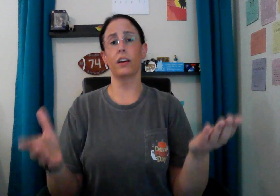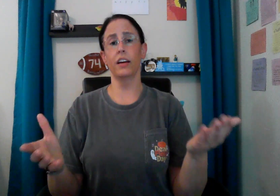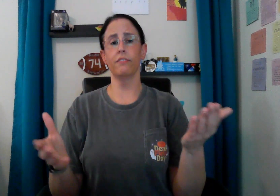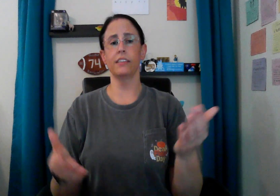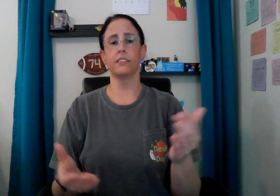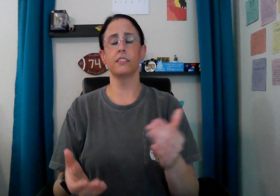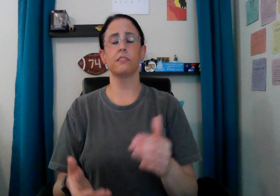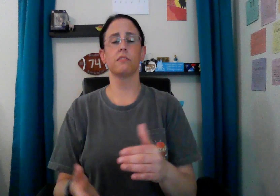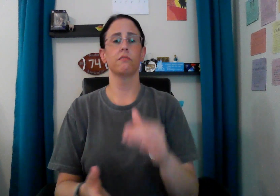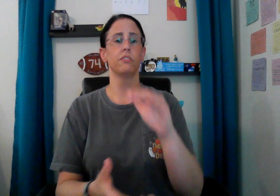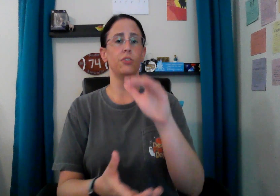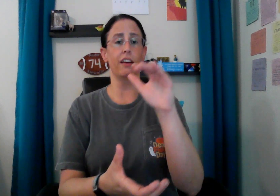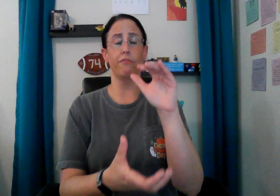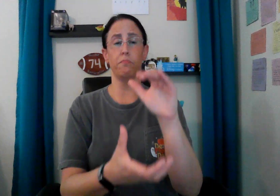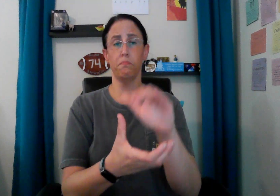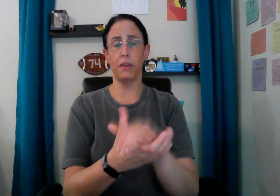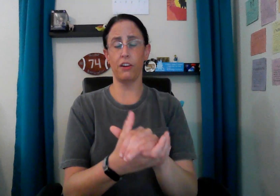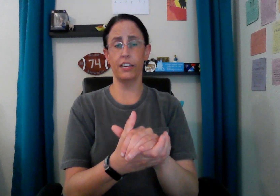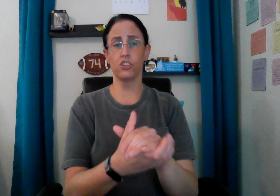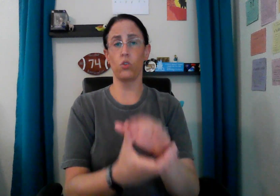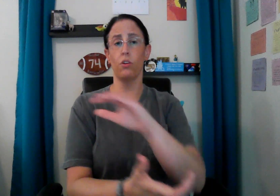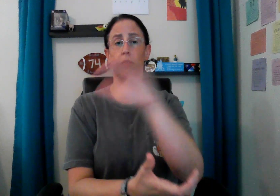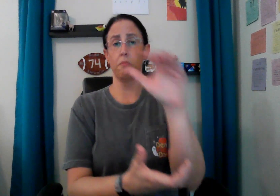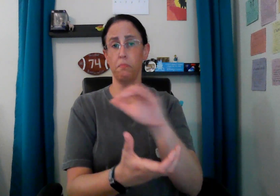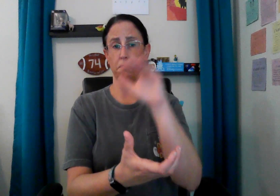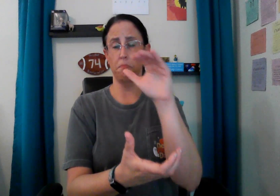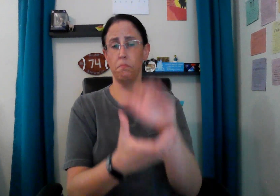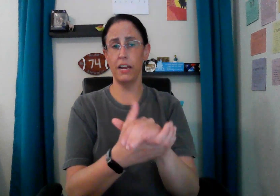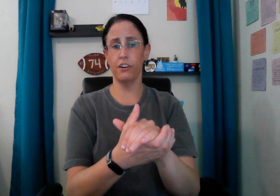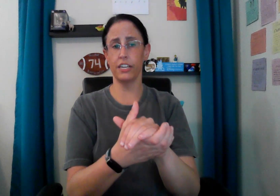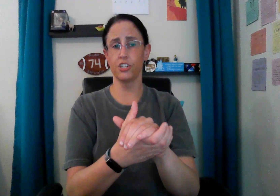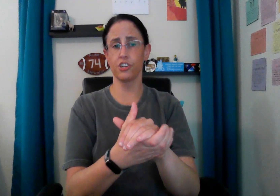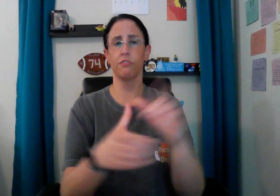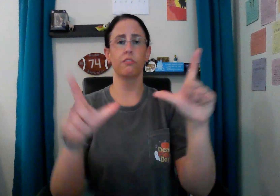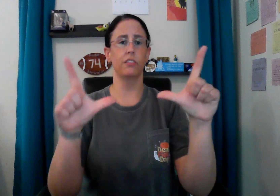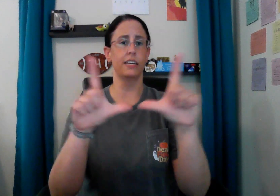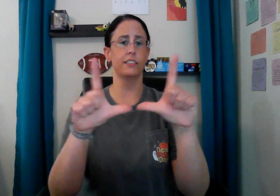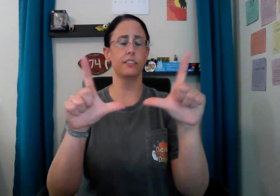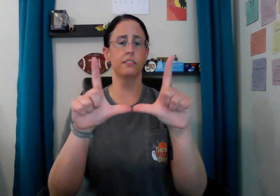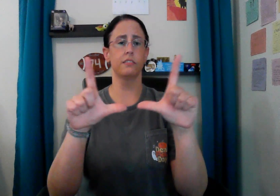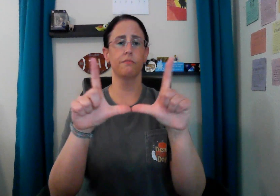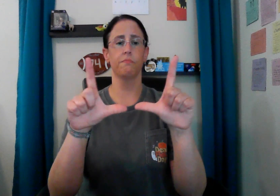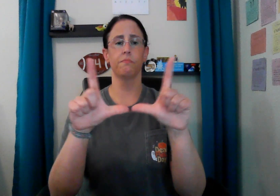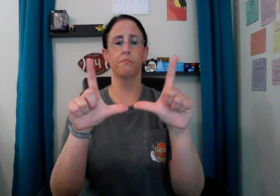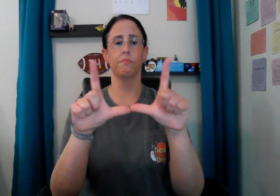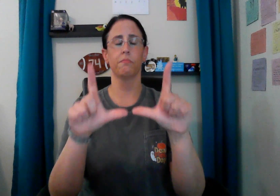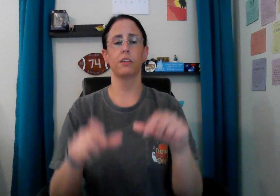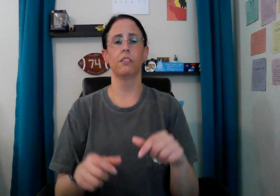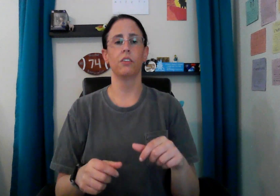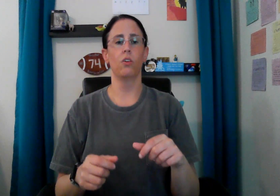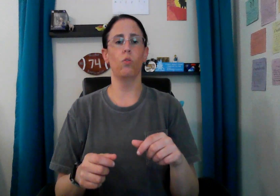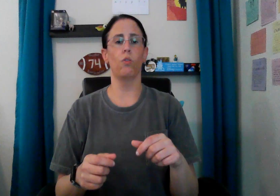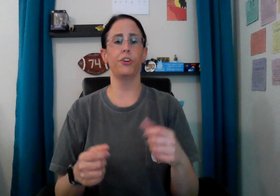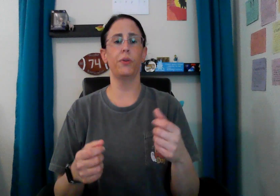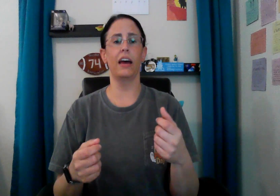kind of license? You have marriage or marriage license, or you